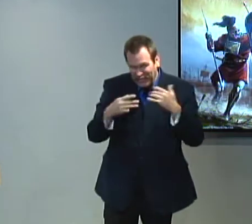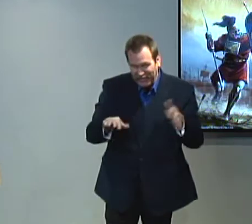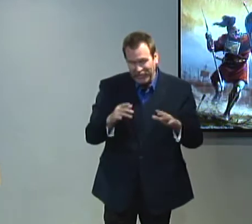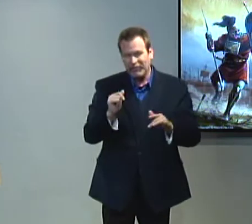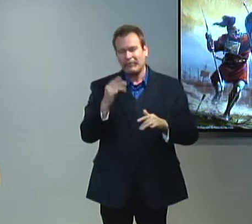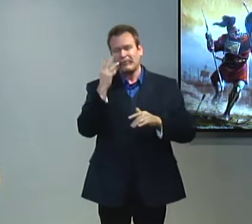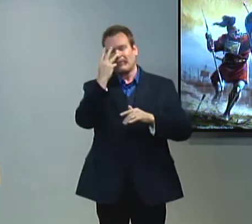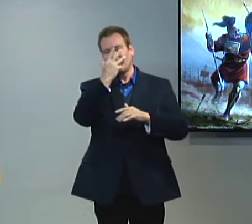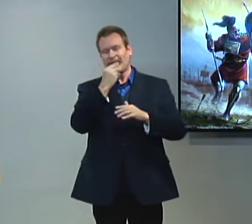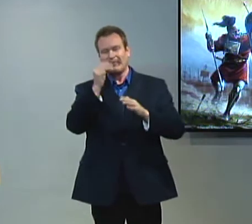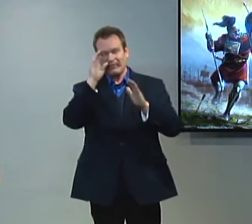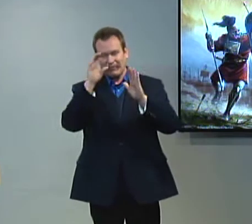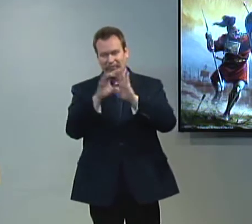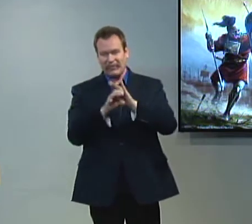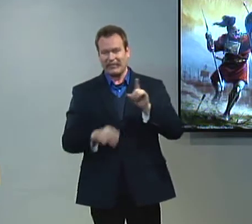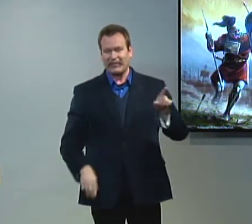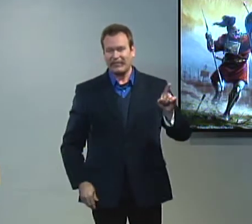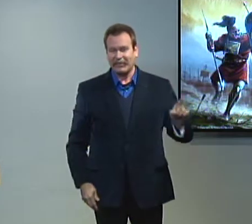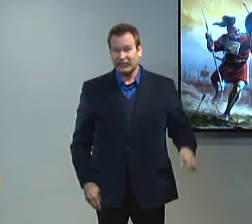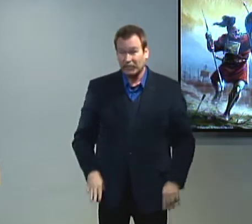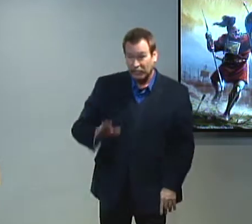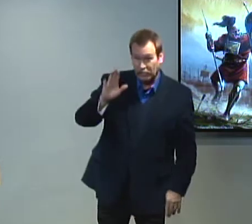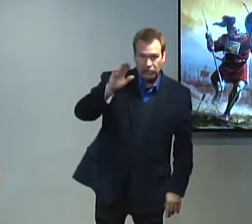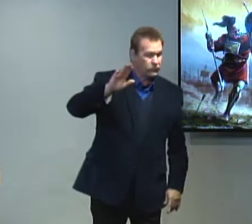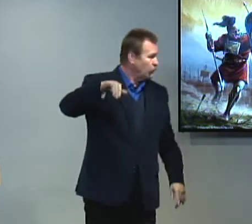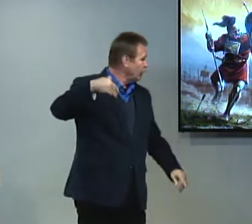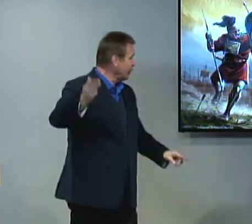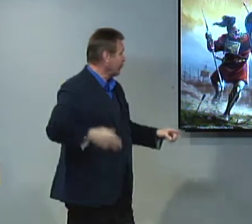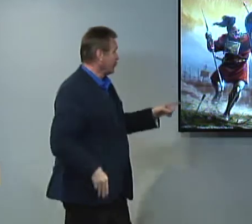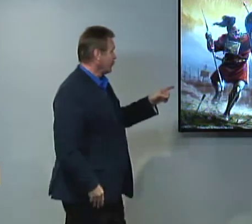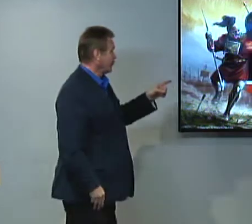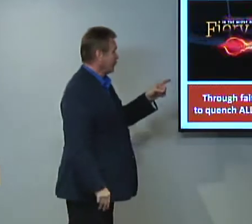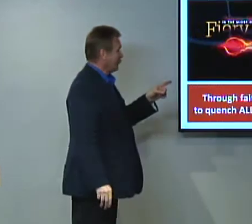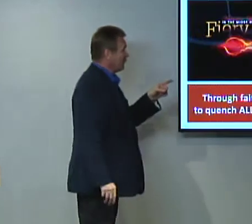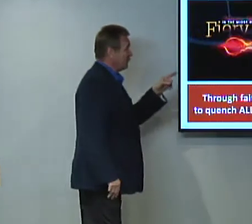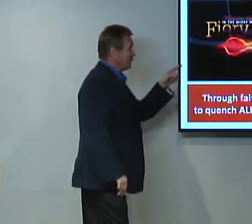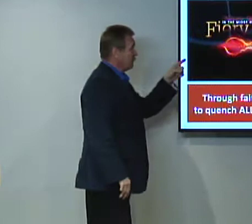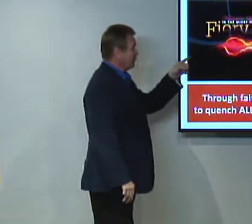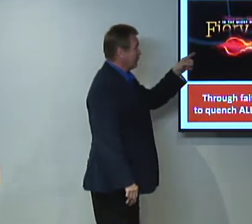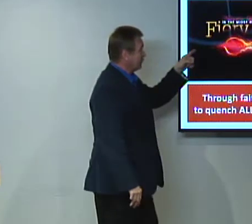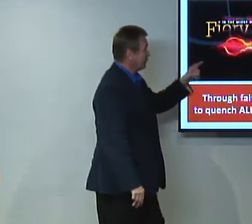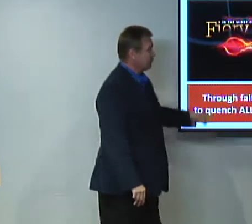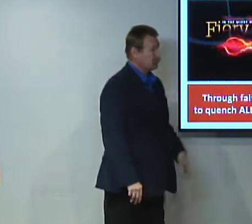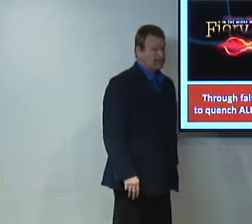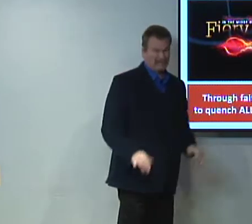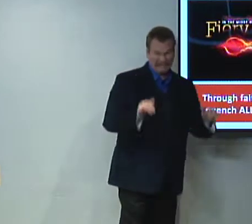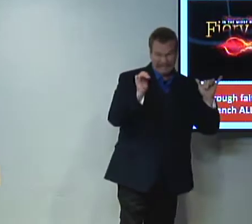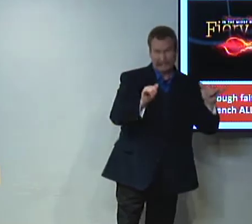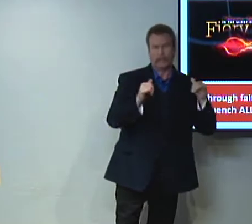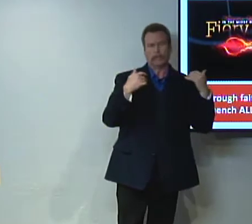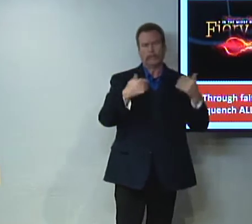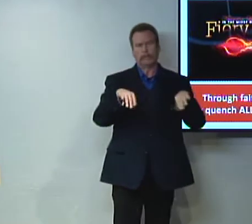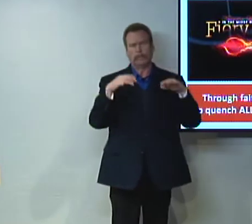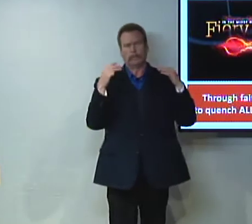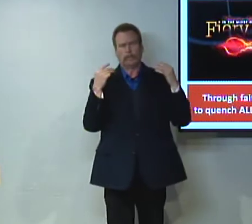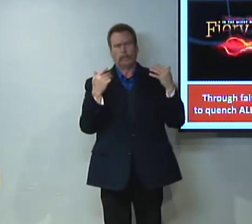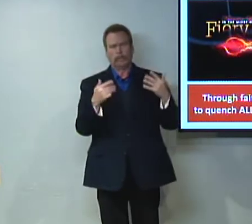Water is often used to represent the Word of God as well. So that is why the fiery shield becomes as the Word of